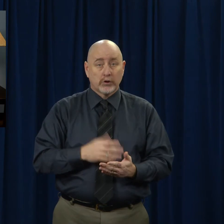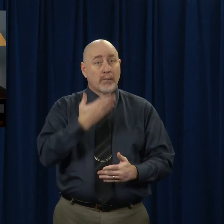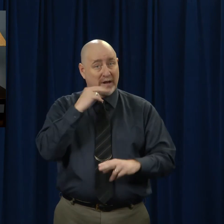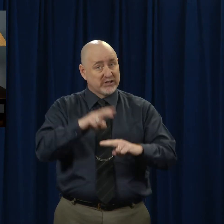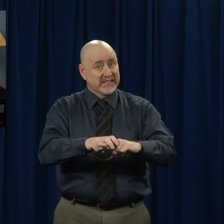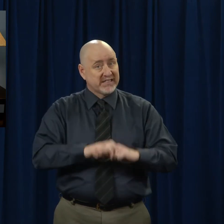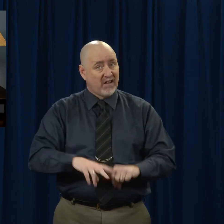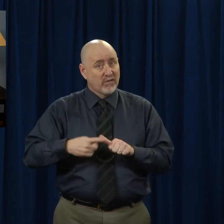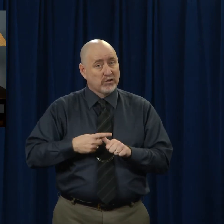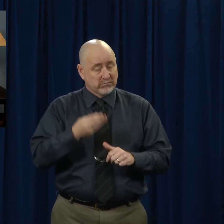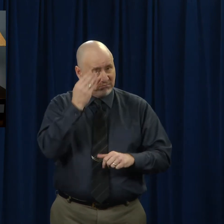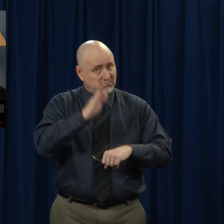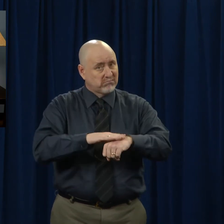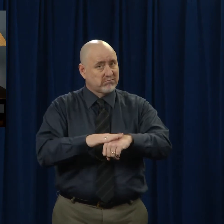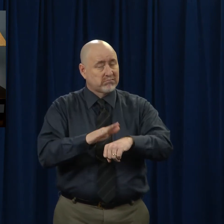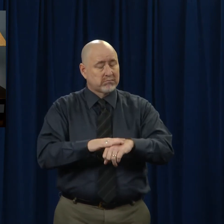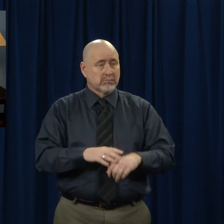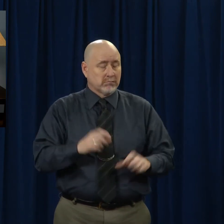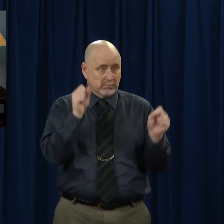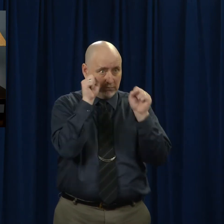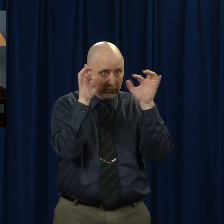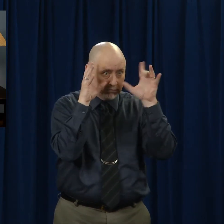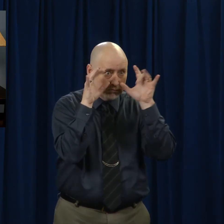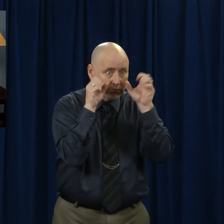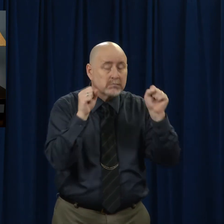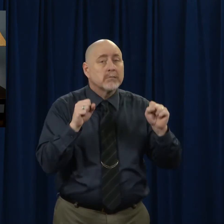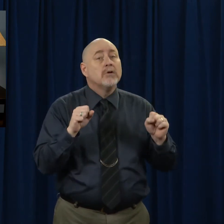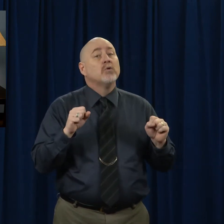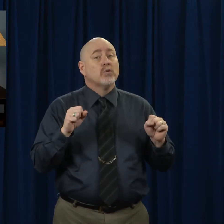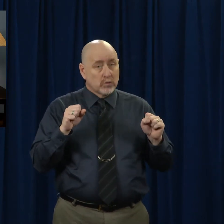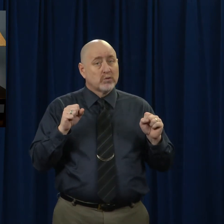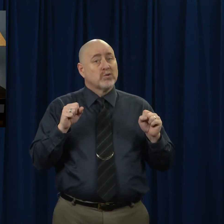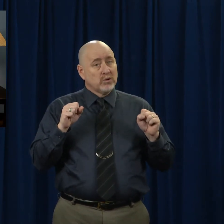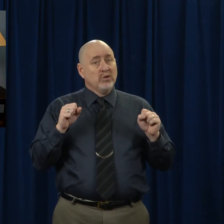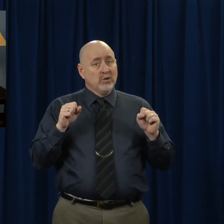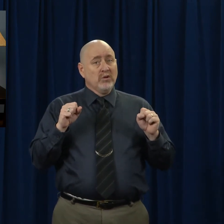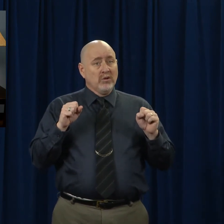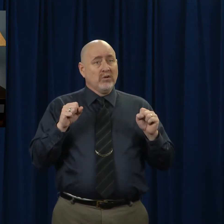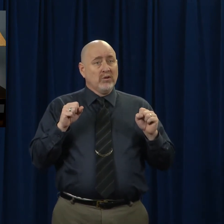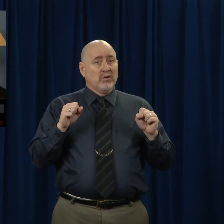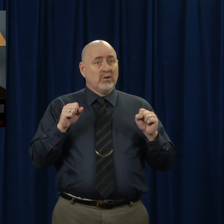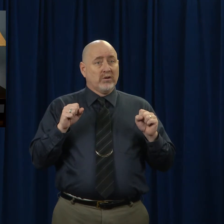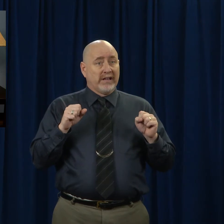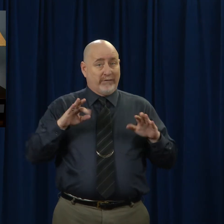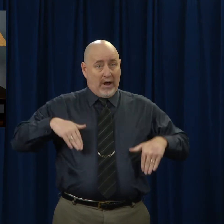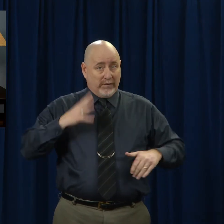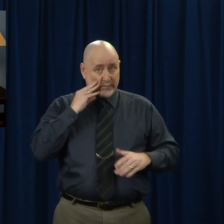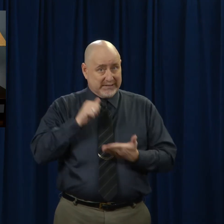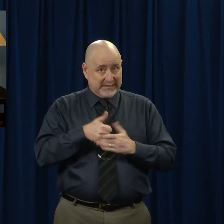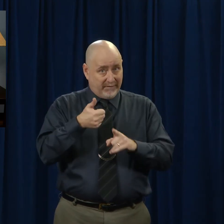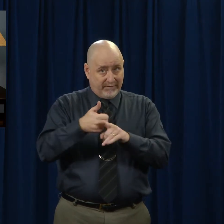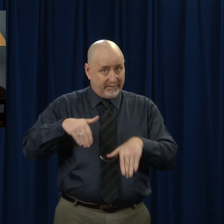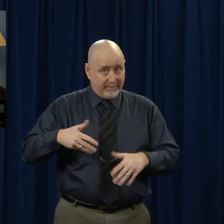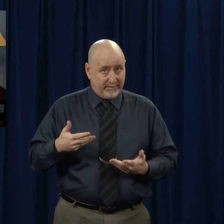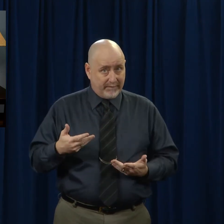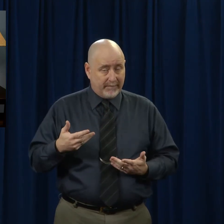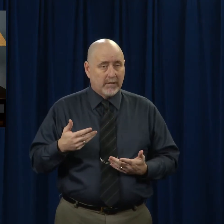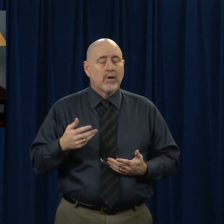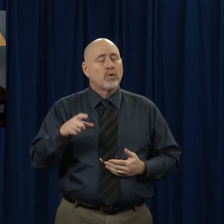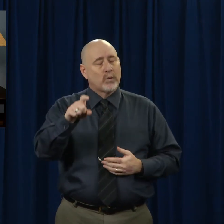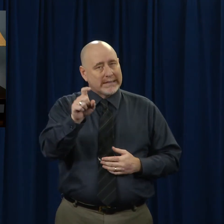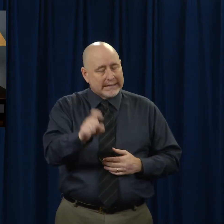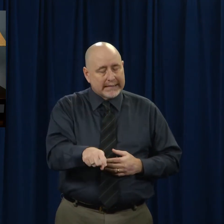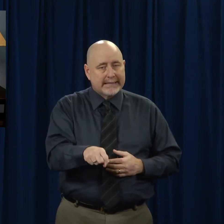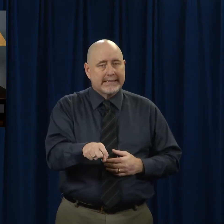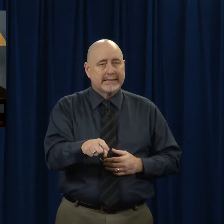sitting down when you do that, because you're in for a real shock. If you haven't done this. We